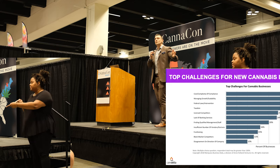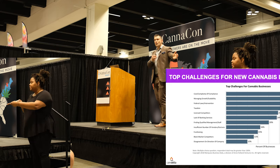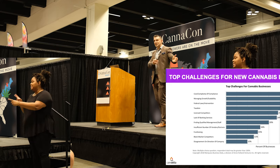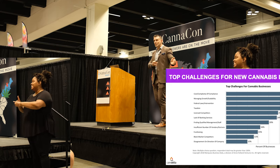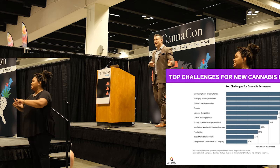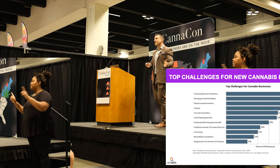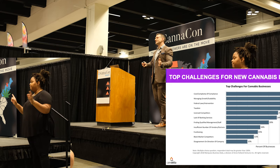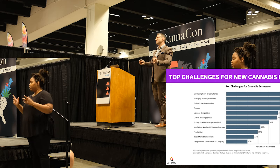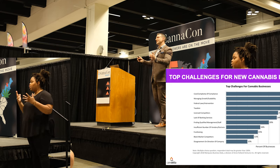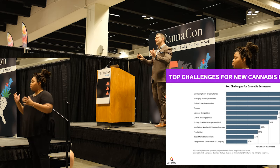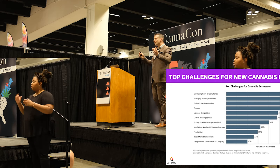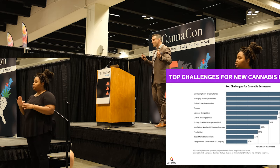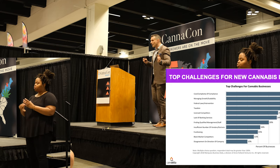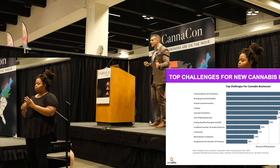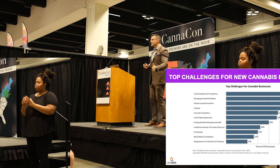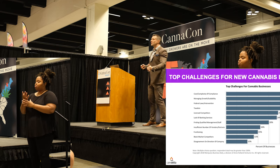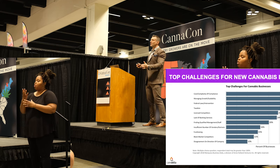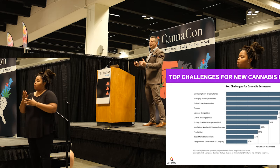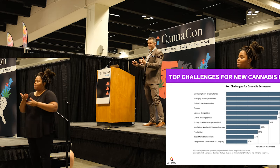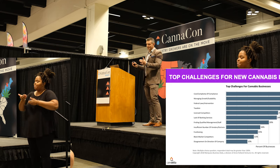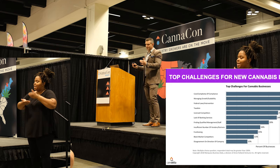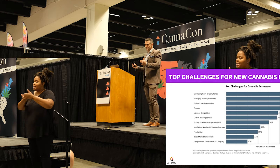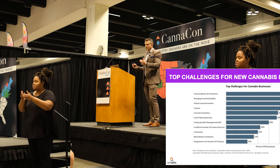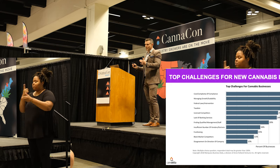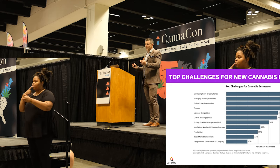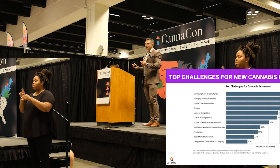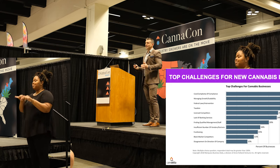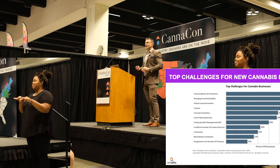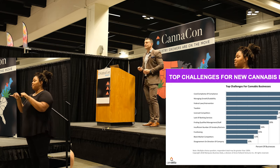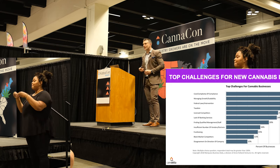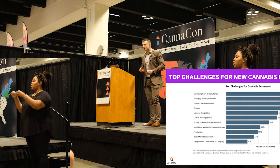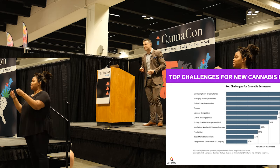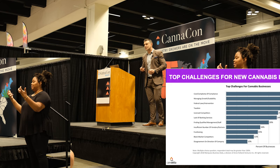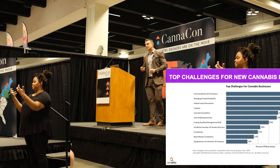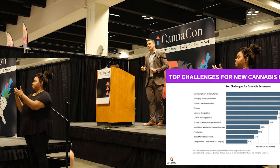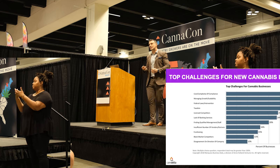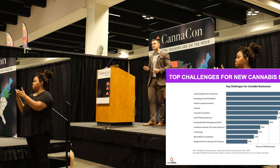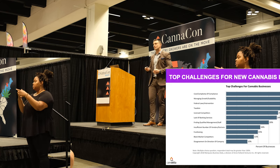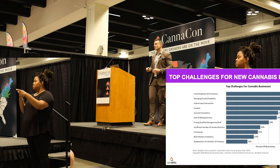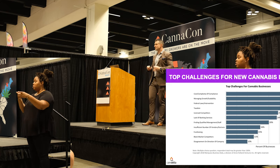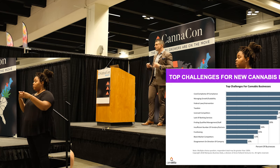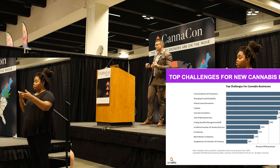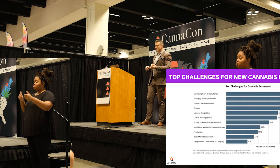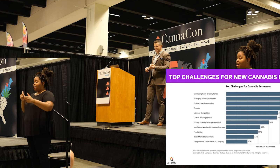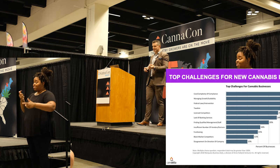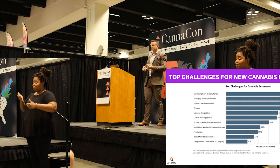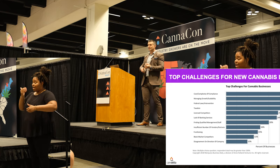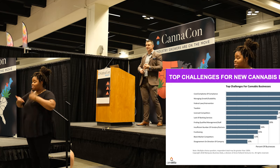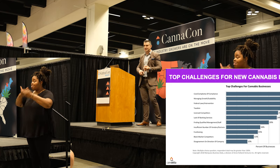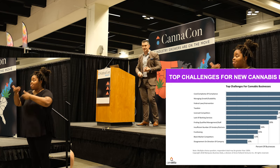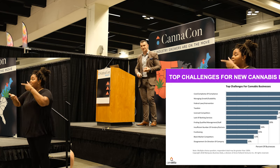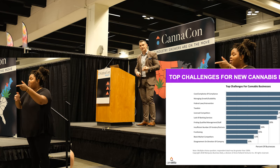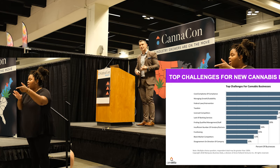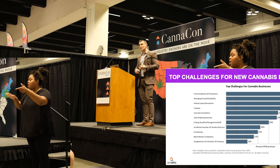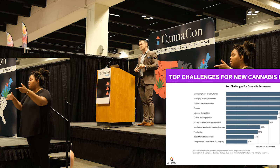need to grow at the pace that the market is growing at. Okay, and failure to do so can result in things like insolvencies. We've seen